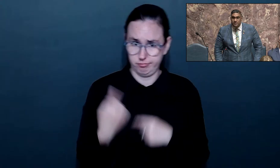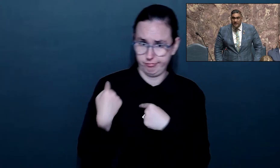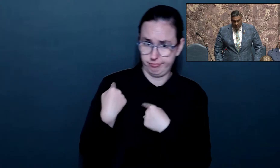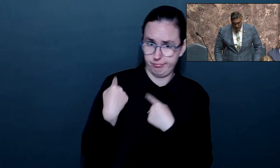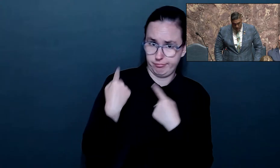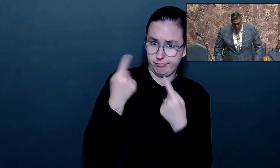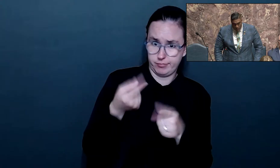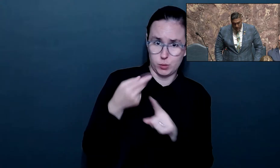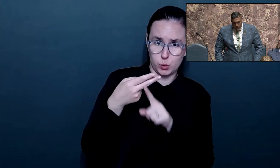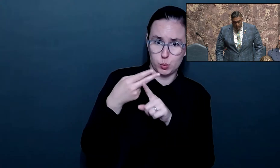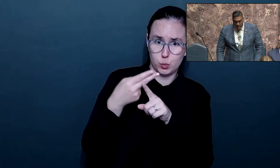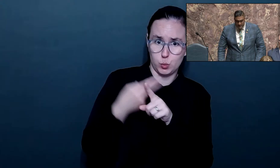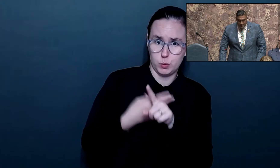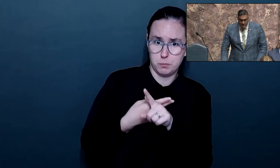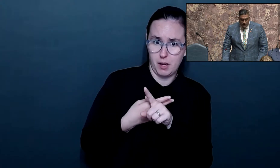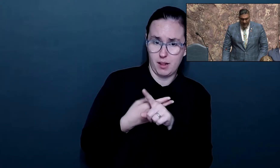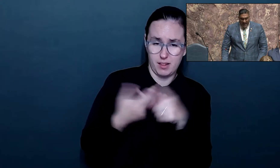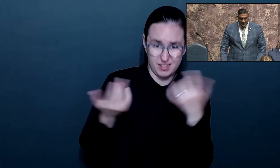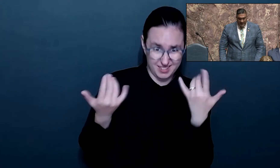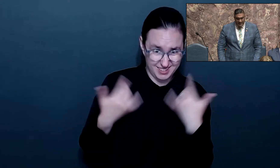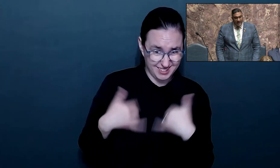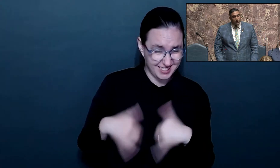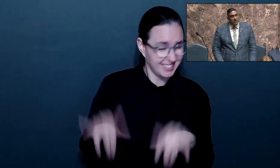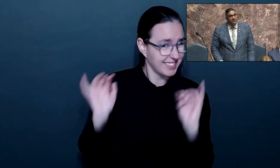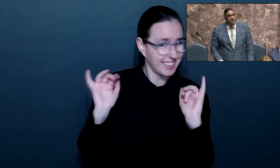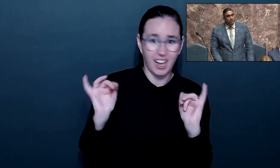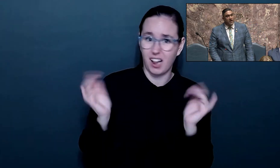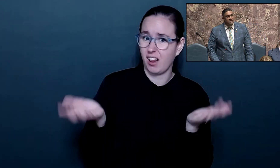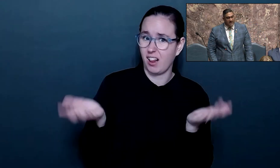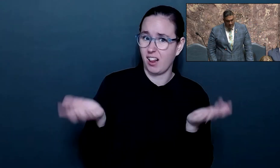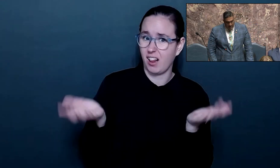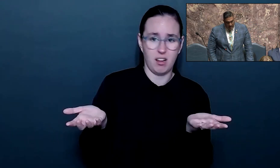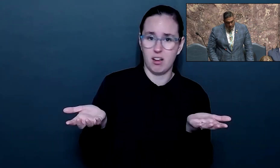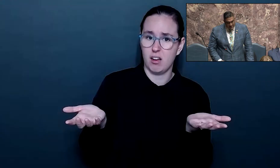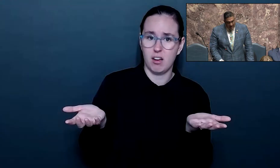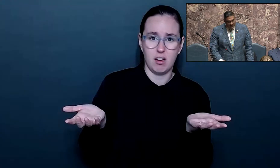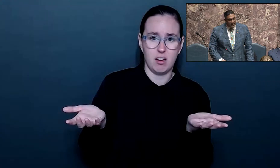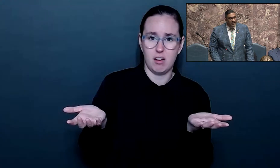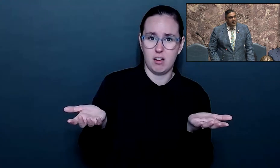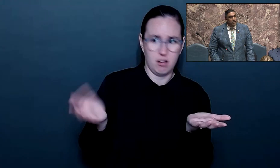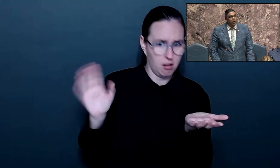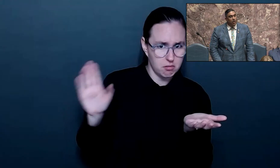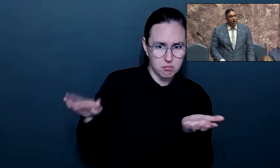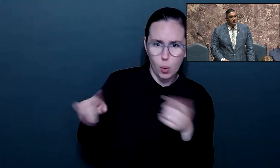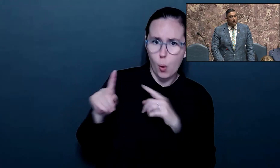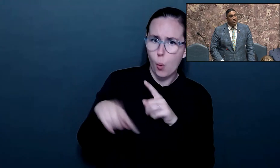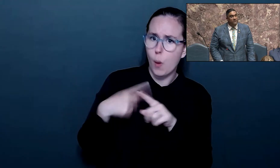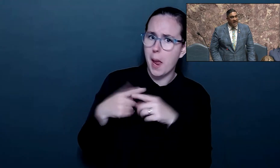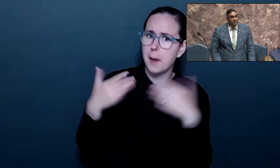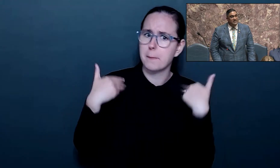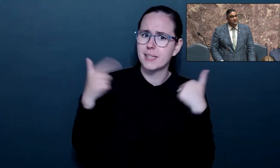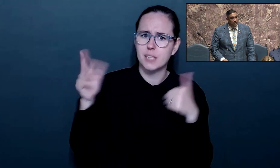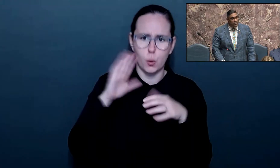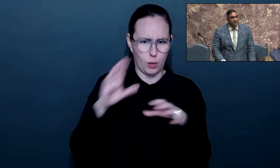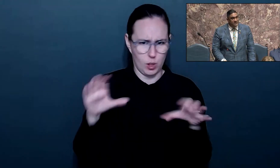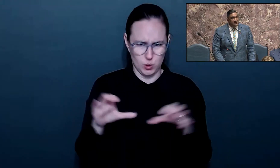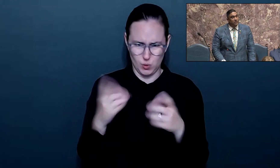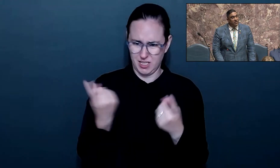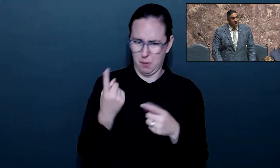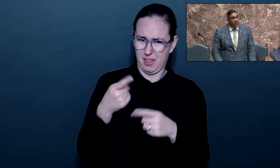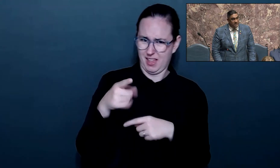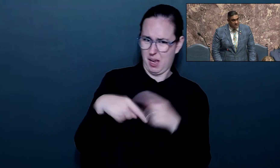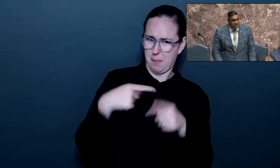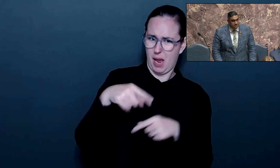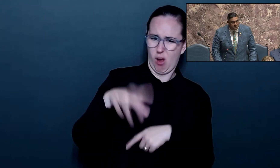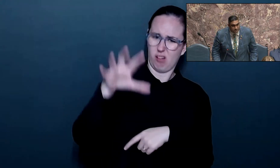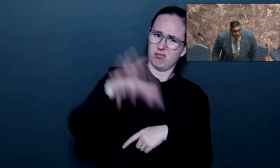Mr. Speaker, when will this minister act and get rid of the drug tent outside of Langley Memorial Hospital where families go to visit their